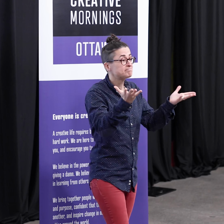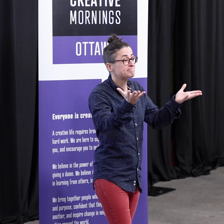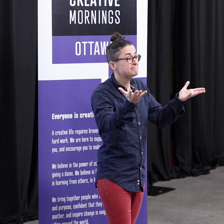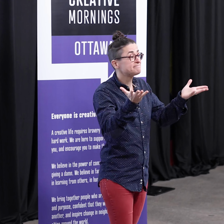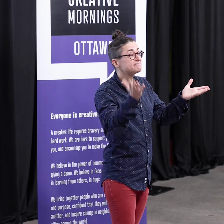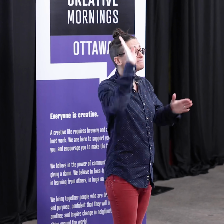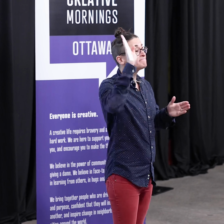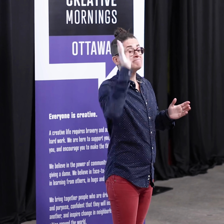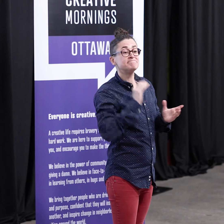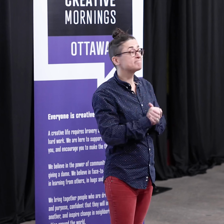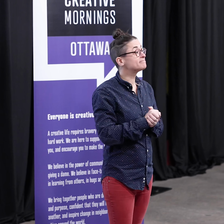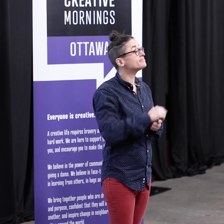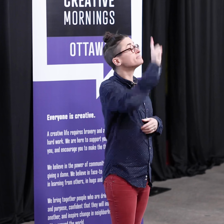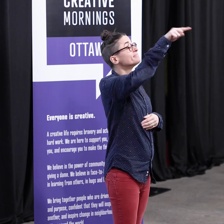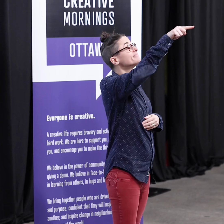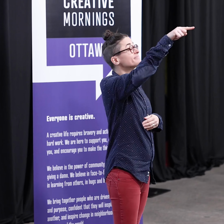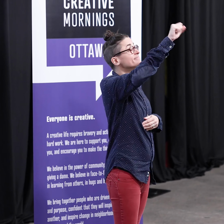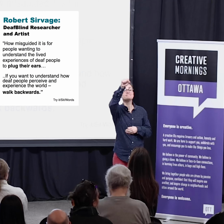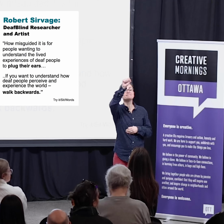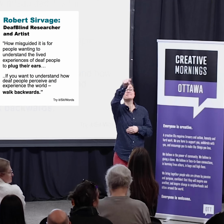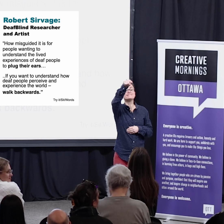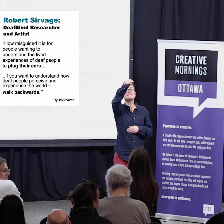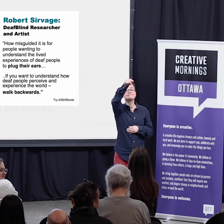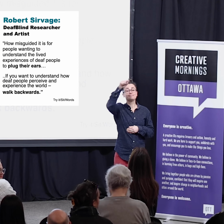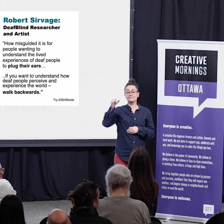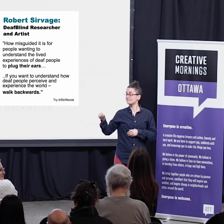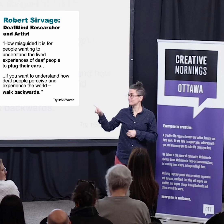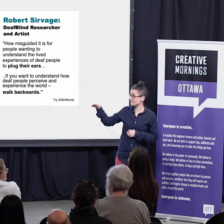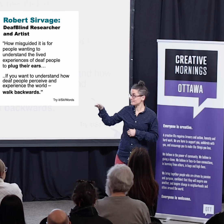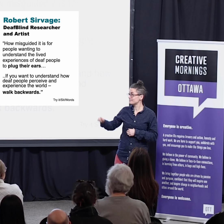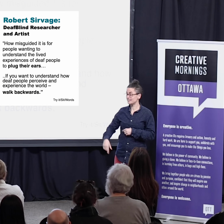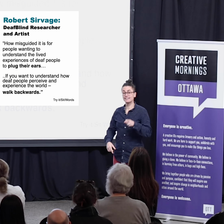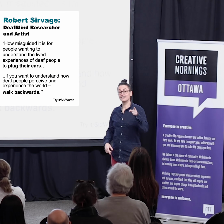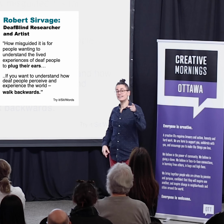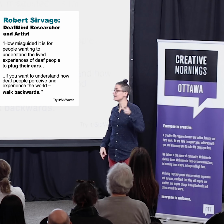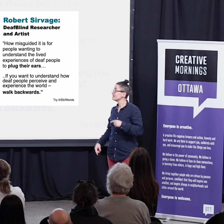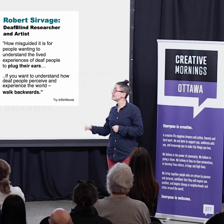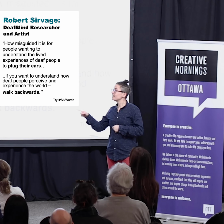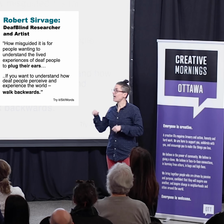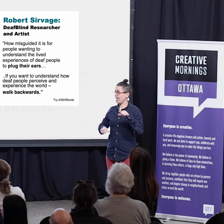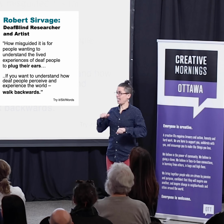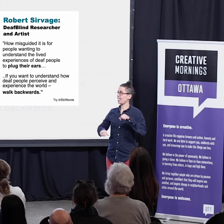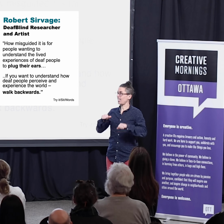you had during that sense walk. Any volunteers? Yes. Go ahead.